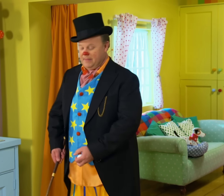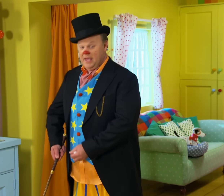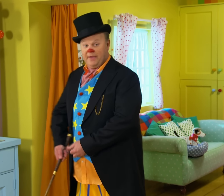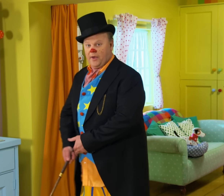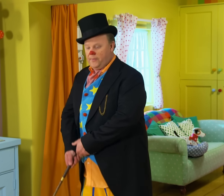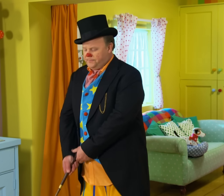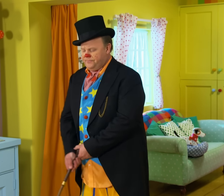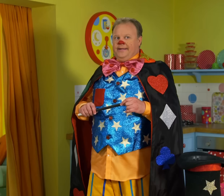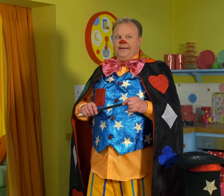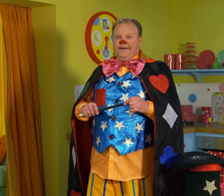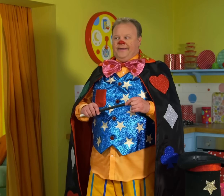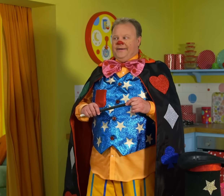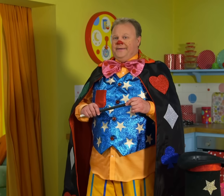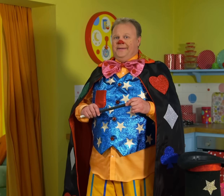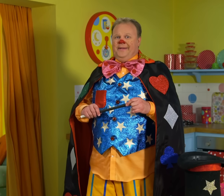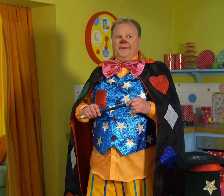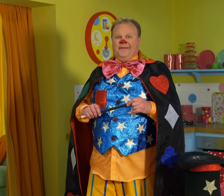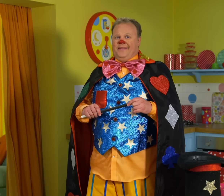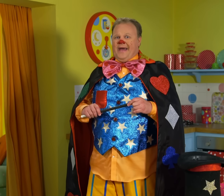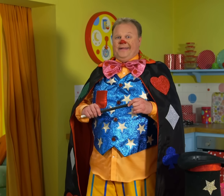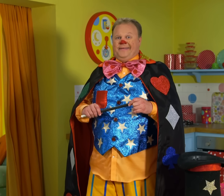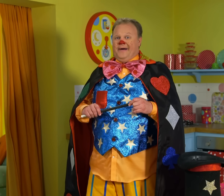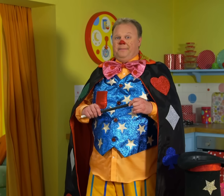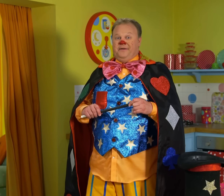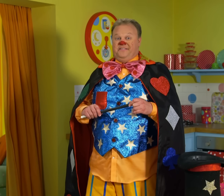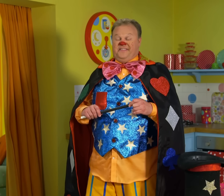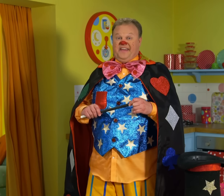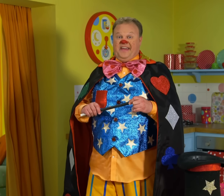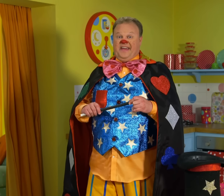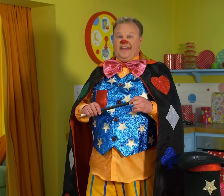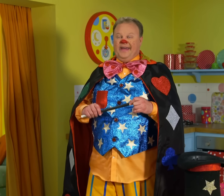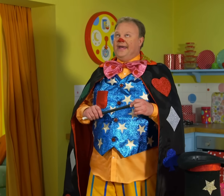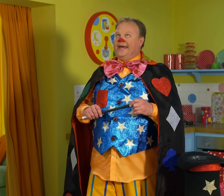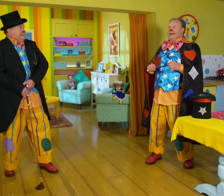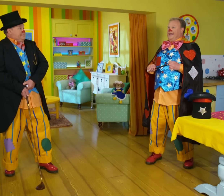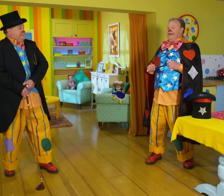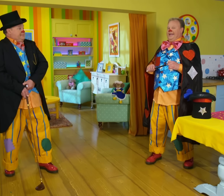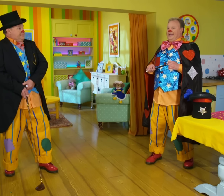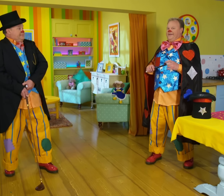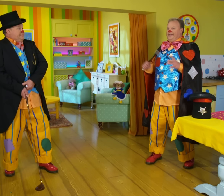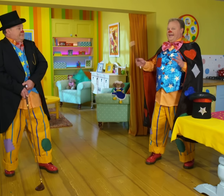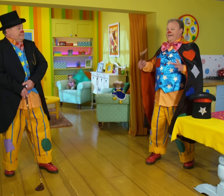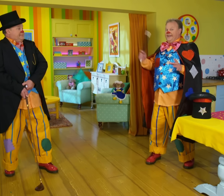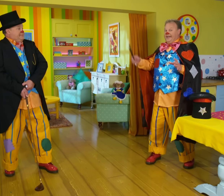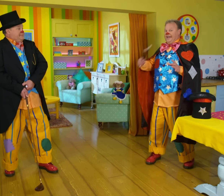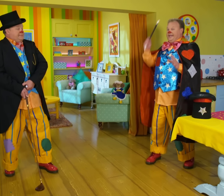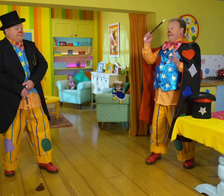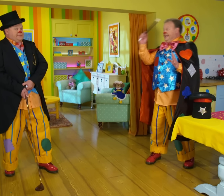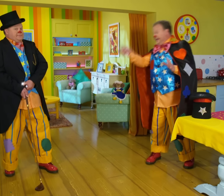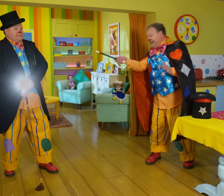Here we go. Oh, not that type of tea. I don't know.